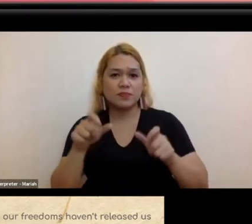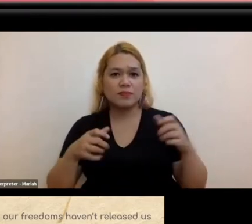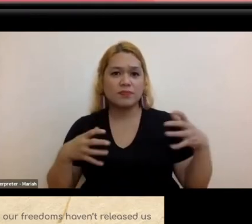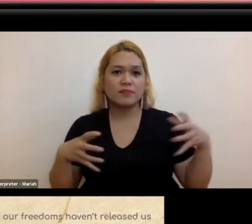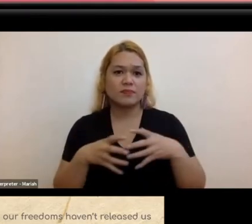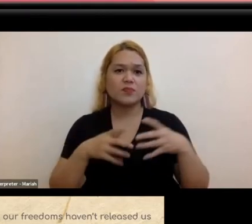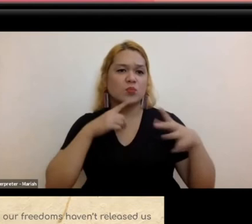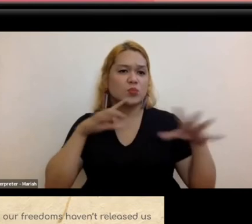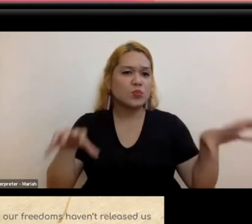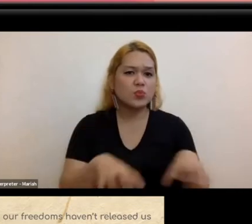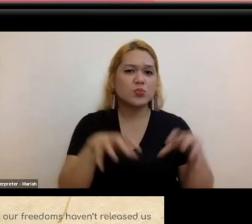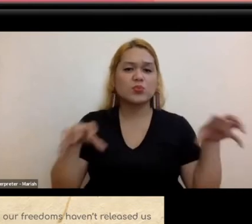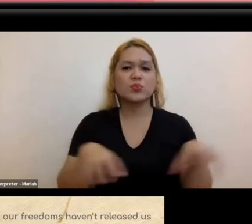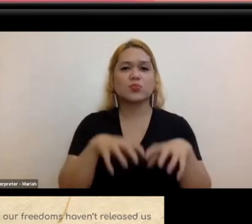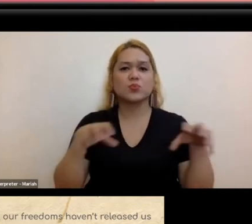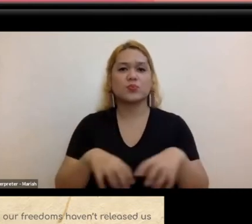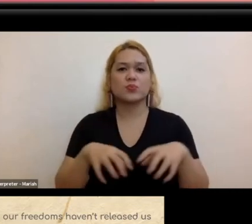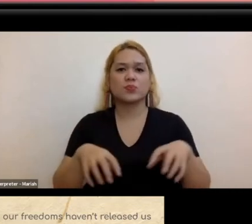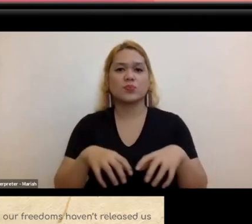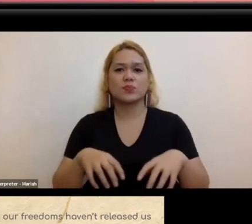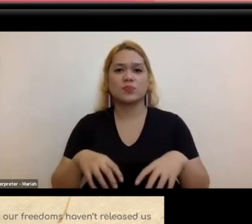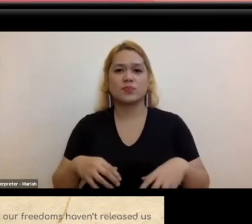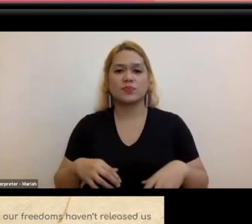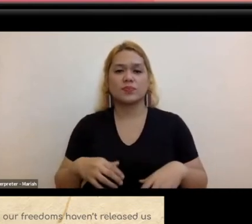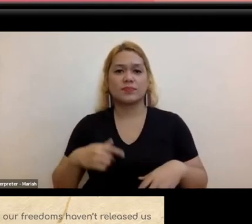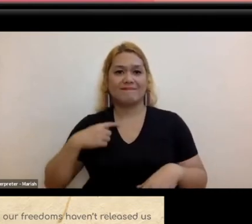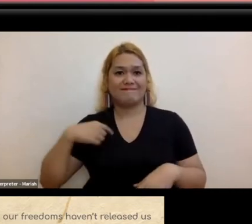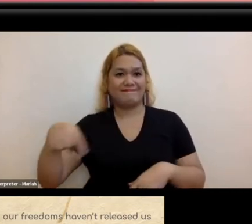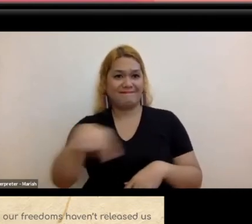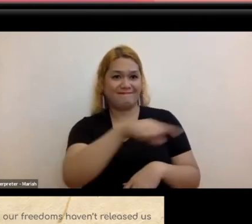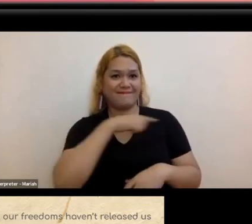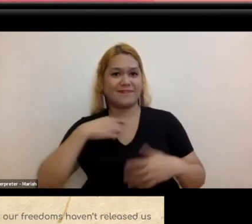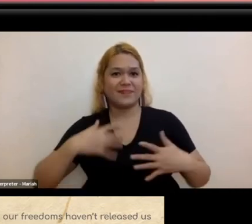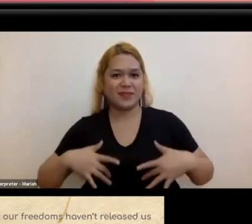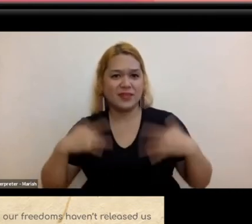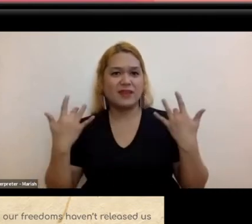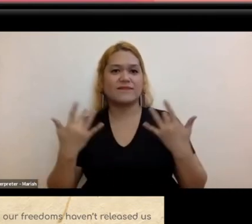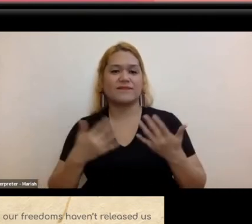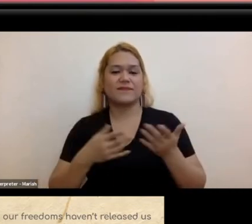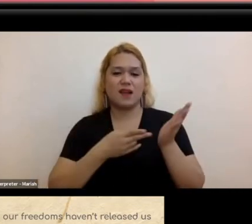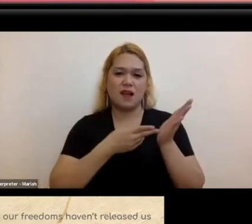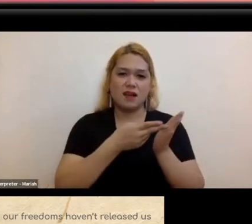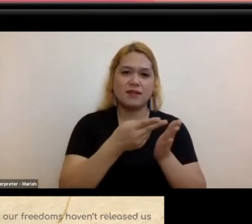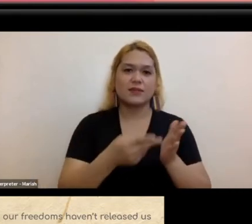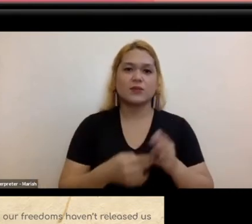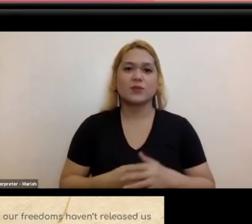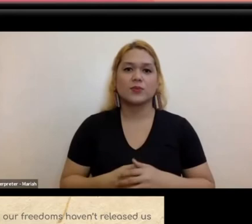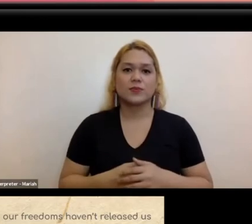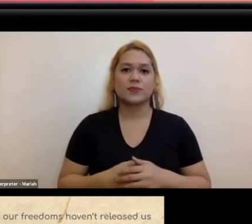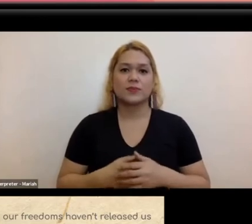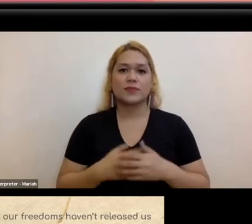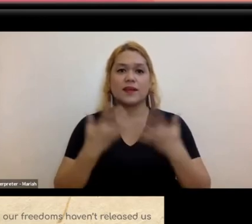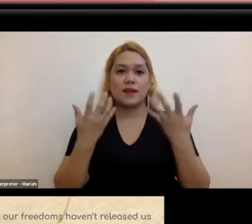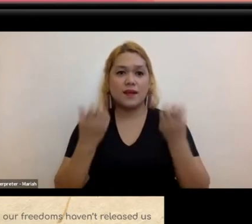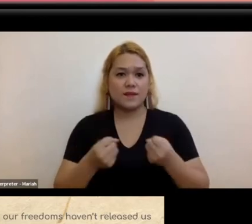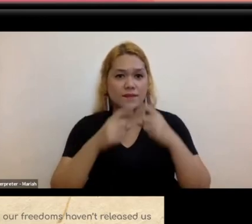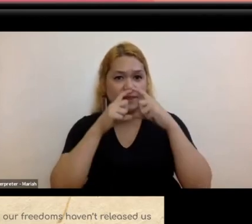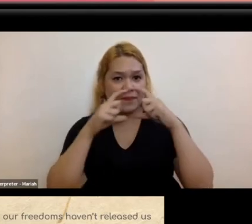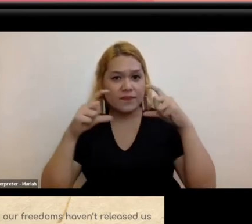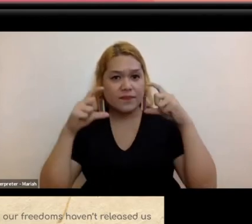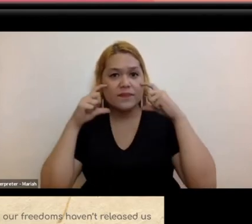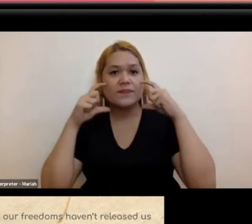our decencies. For honesty, trust anyone with a mask. There are deniable